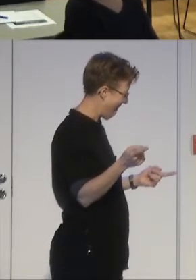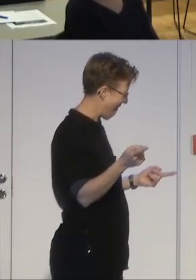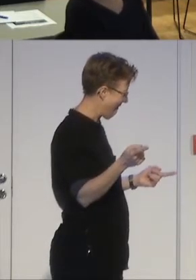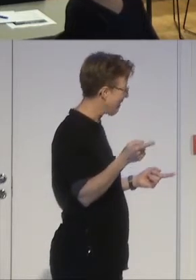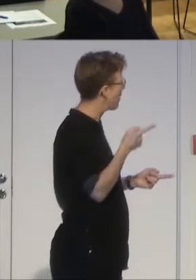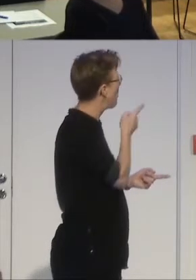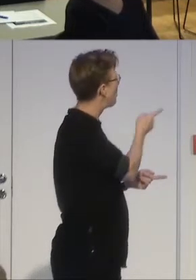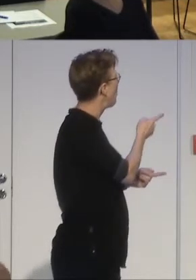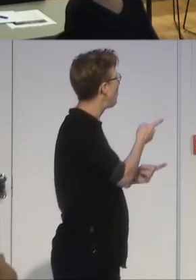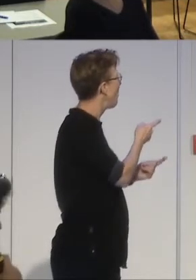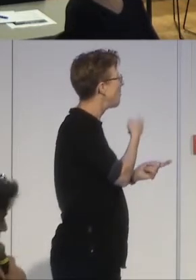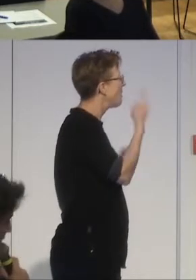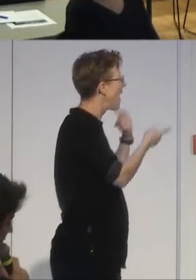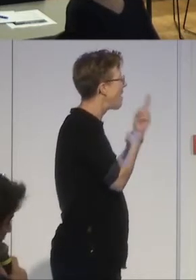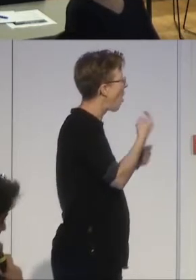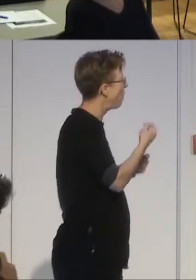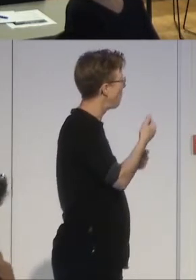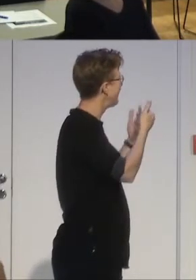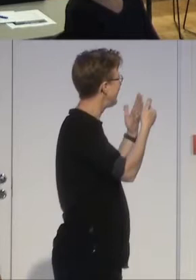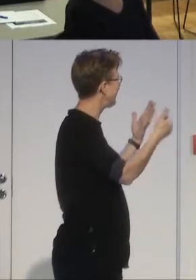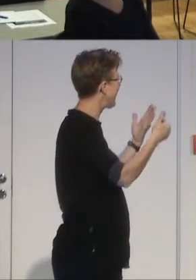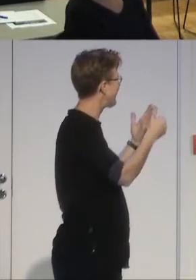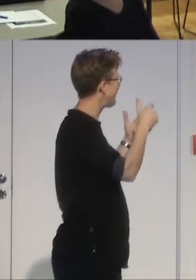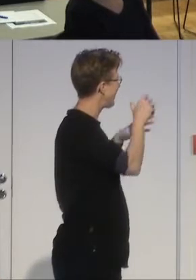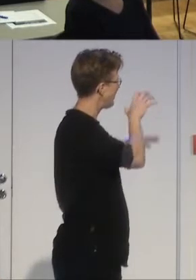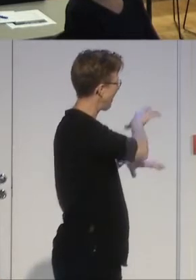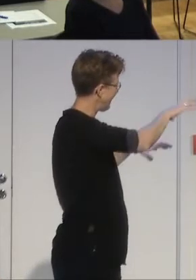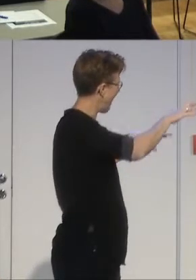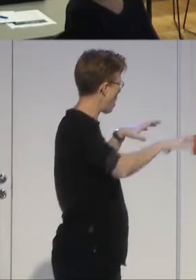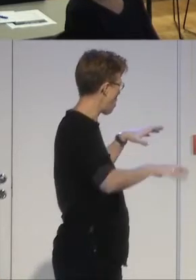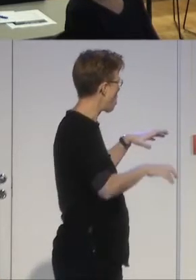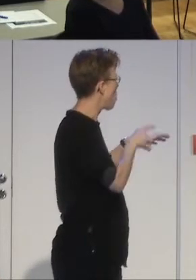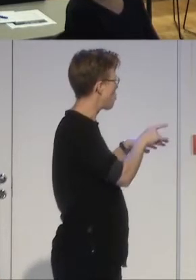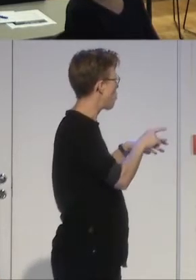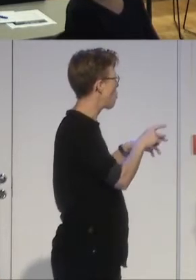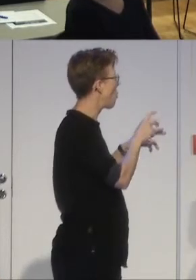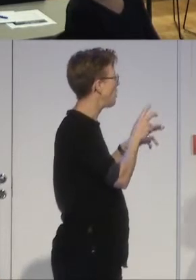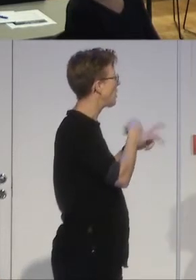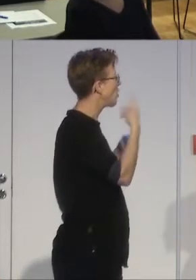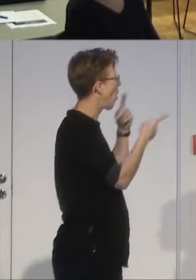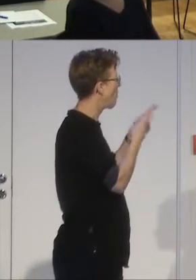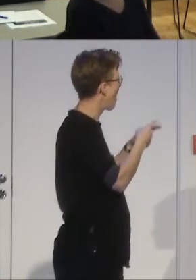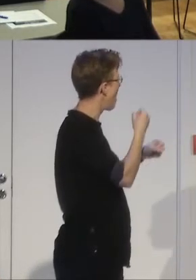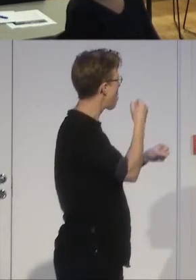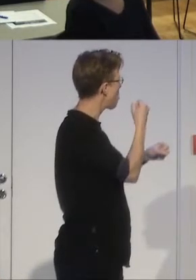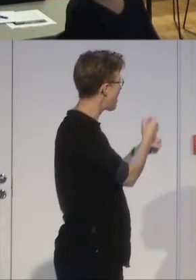When you talk about the six space, or also when you talk about a real space blend,